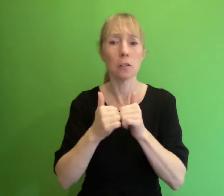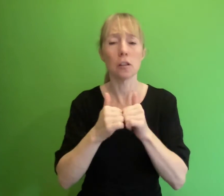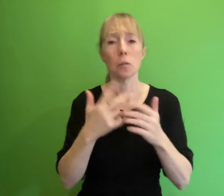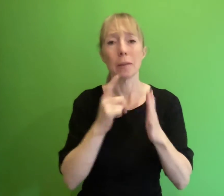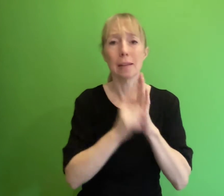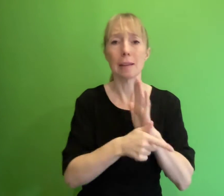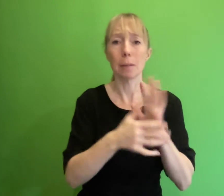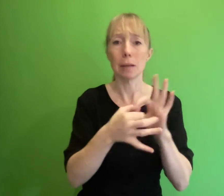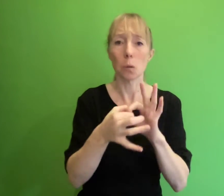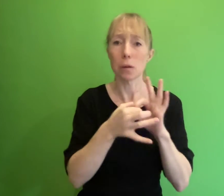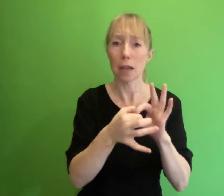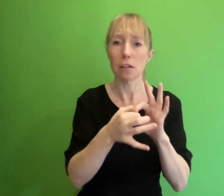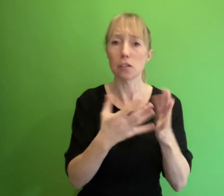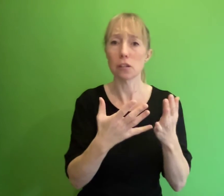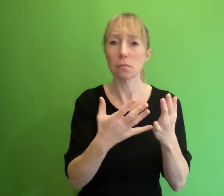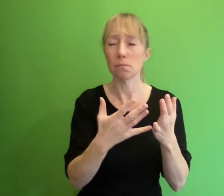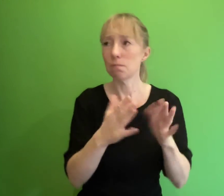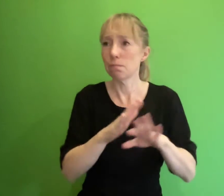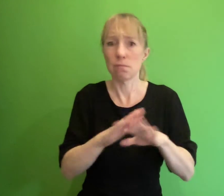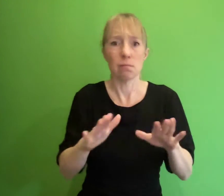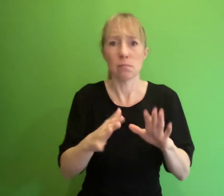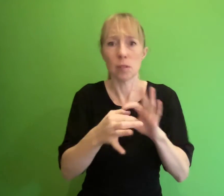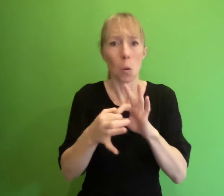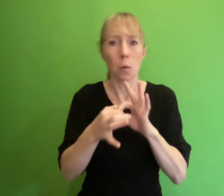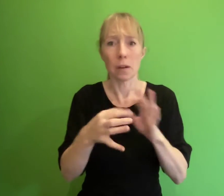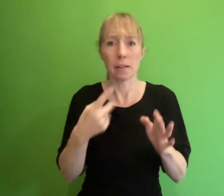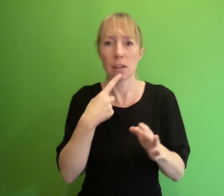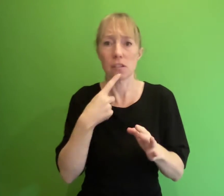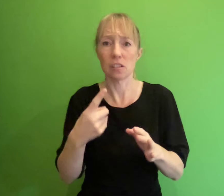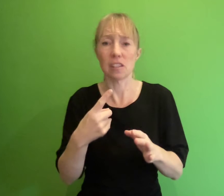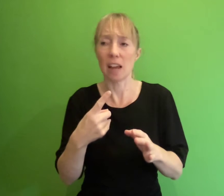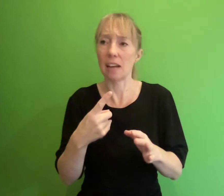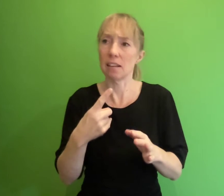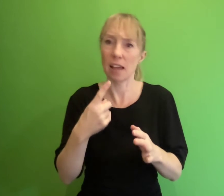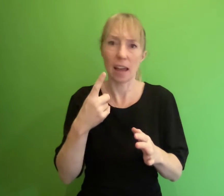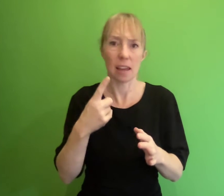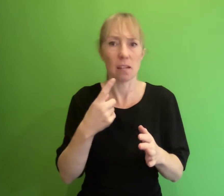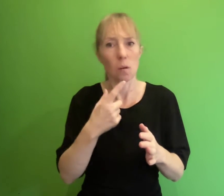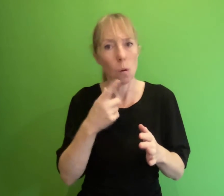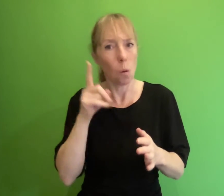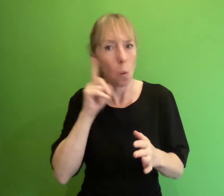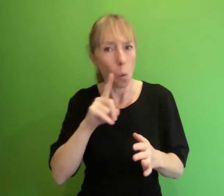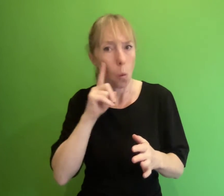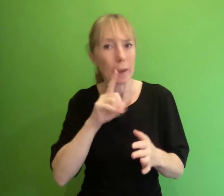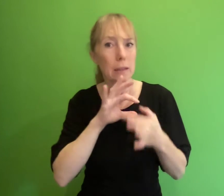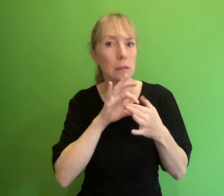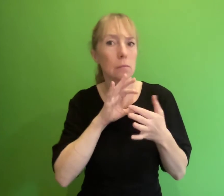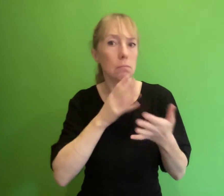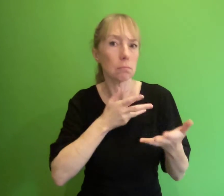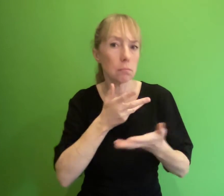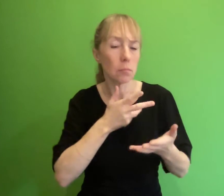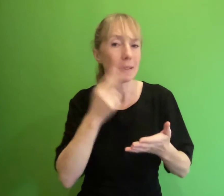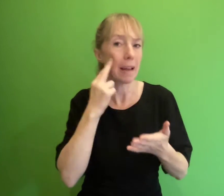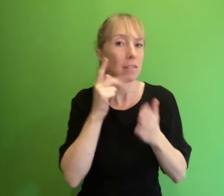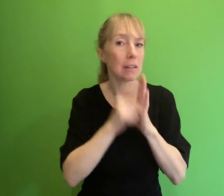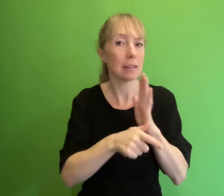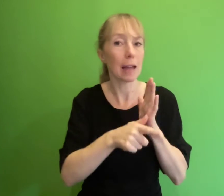organisations. No organisation said they always consulted with deaf and disabled people. 33% said they